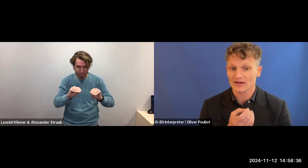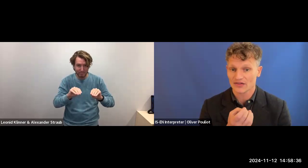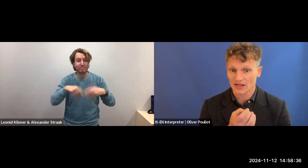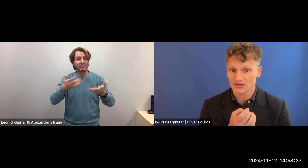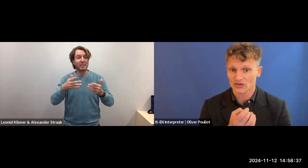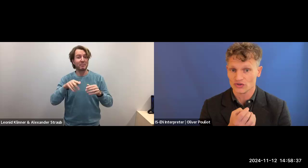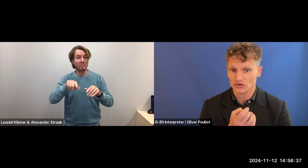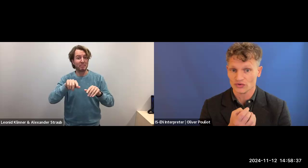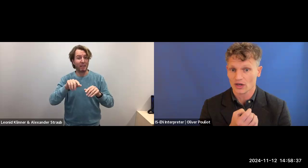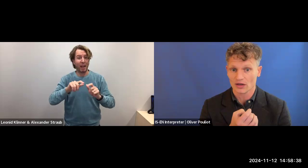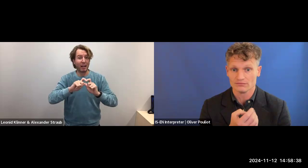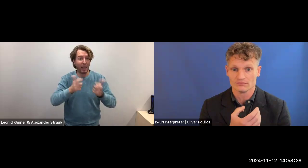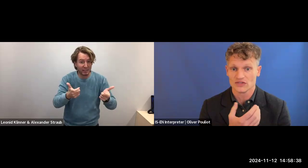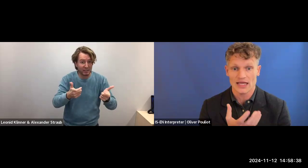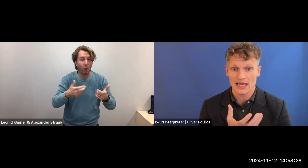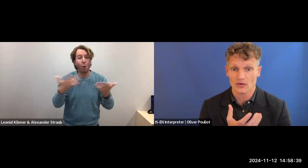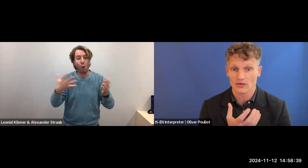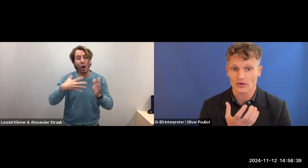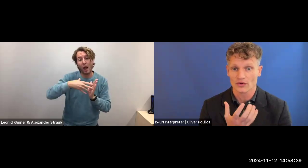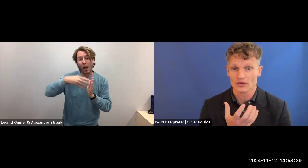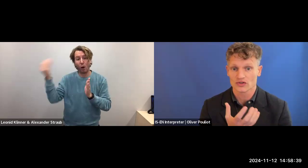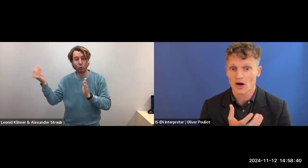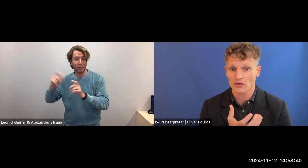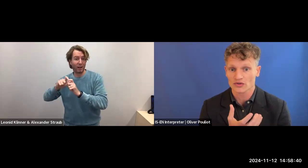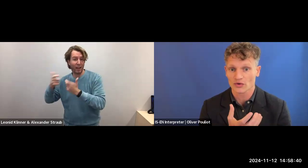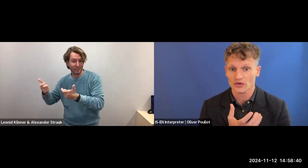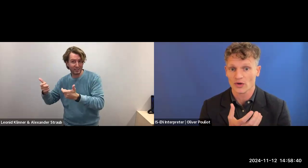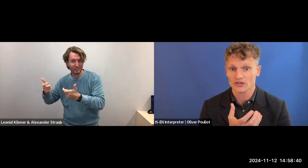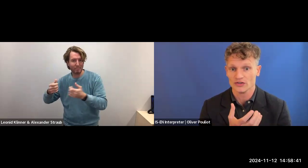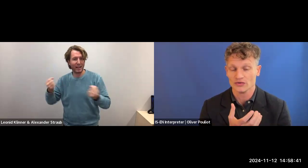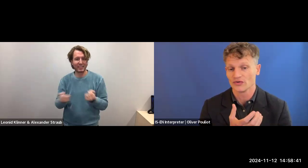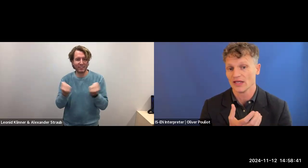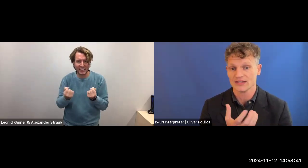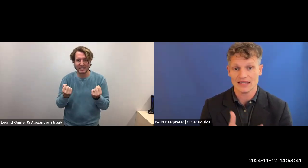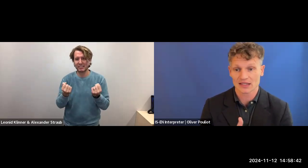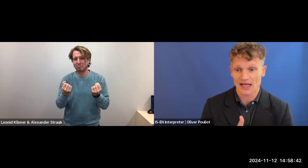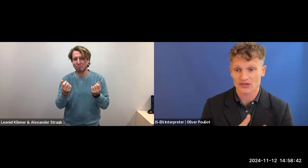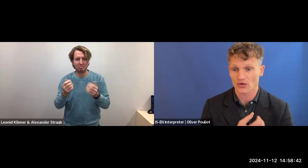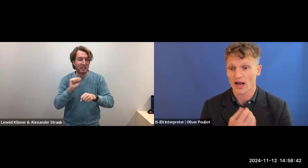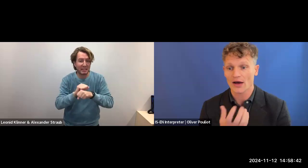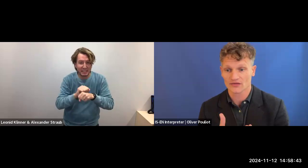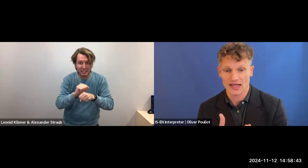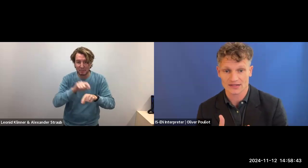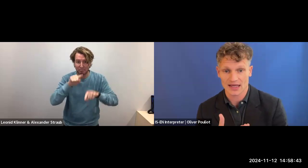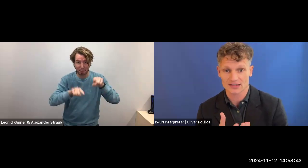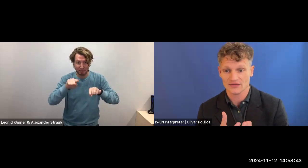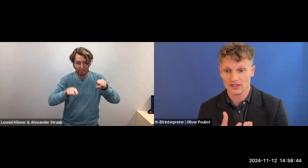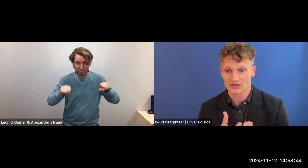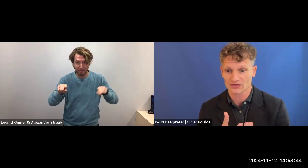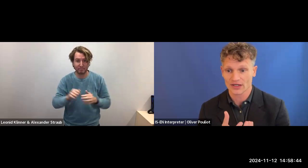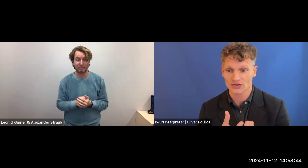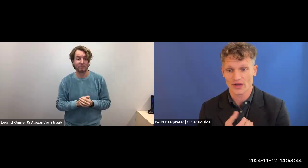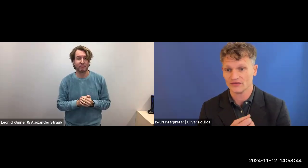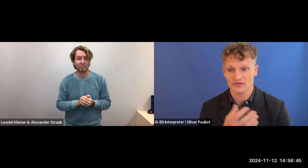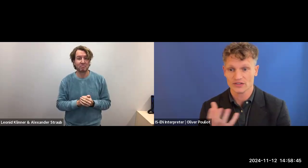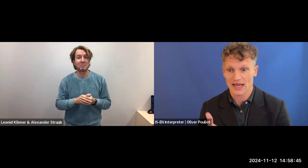you plan things to do today or tomorrow. So you want to do things in class or out of class